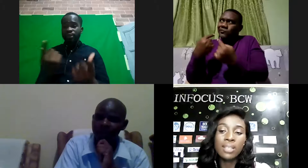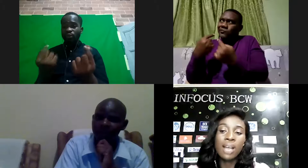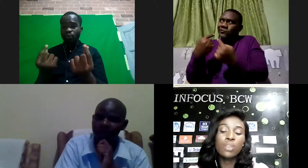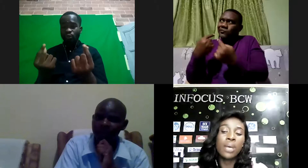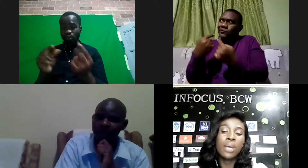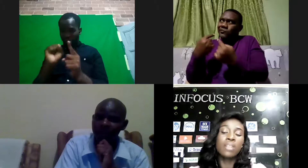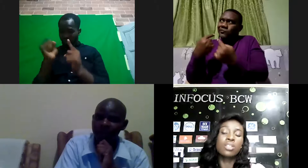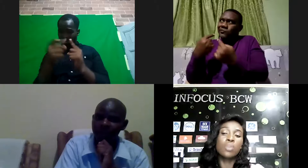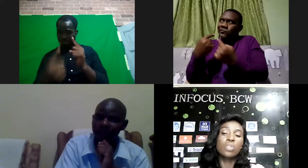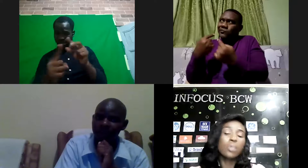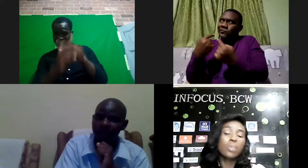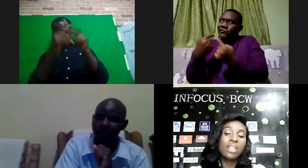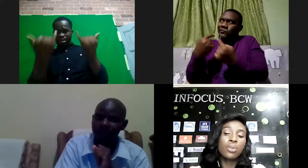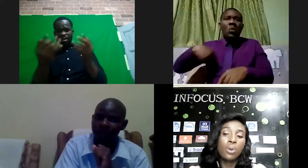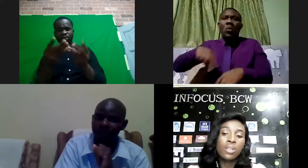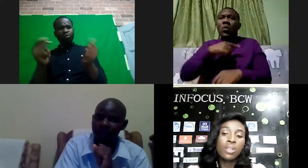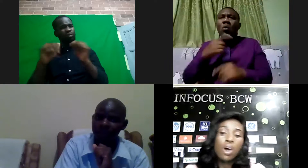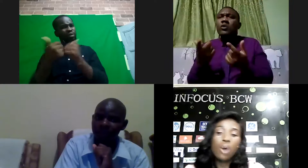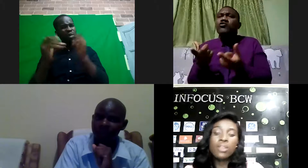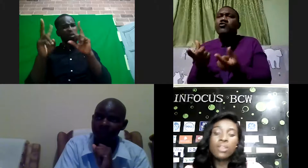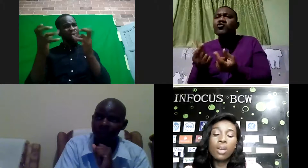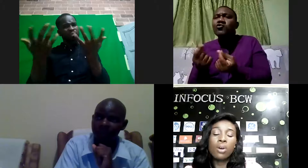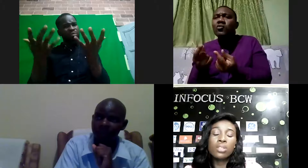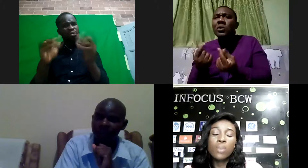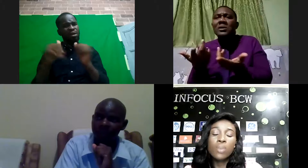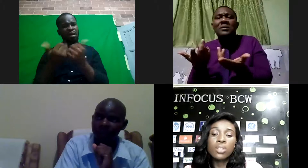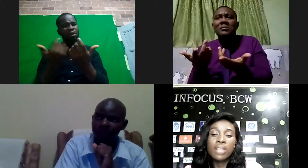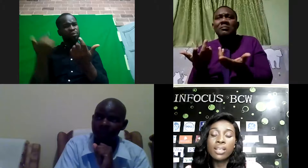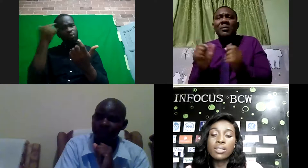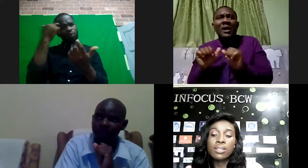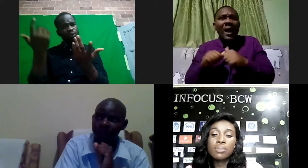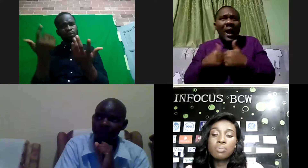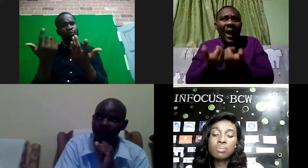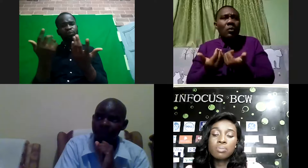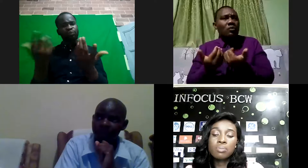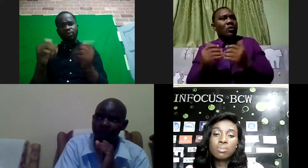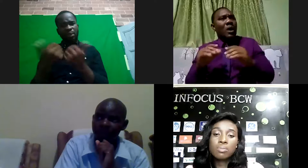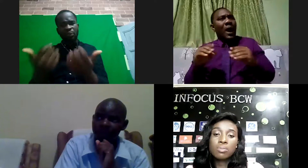this? How do we handle situations? What are your thoughts on situations like this?